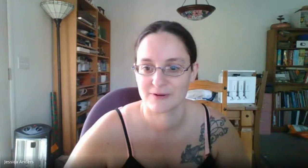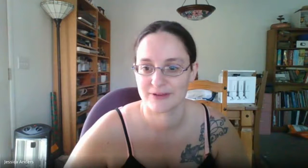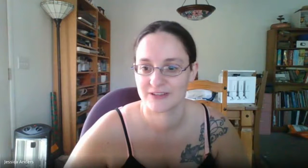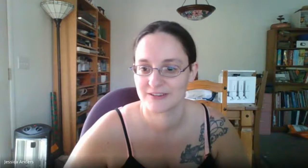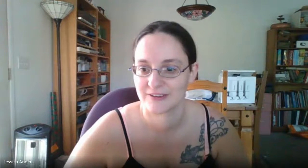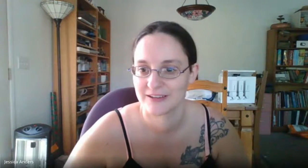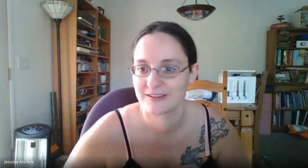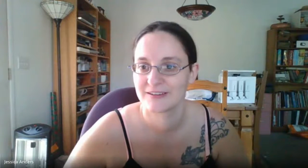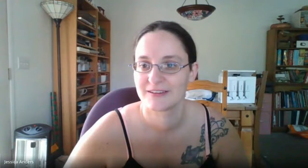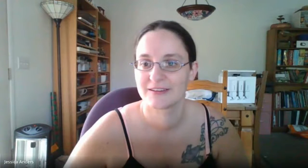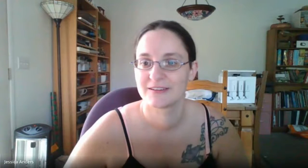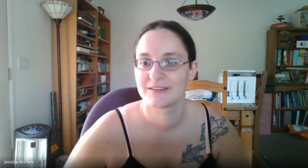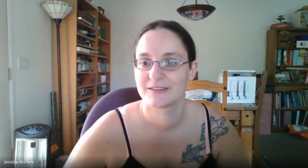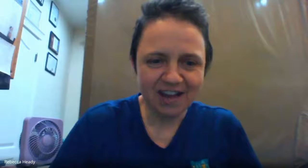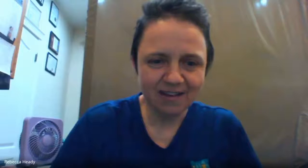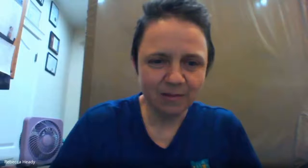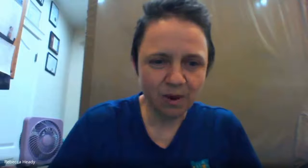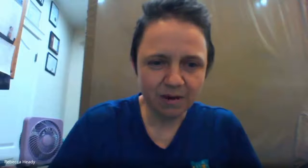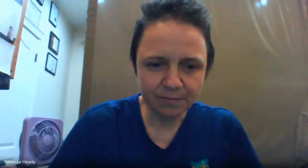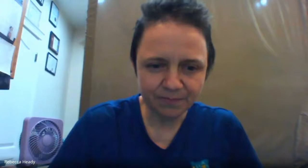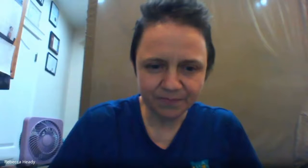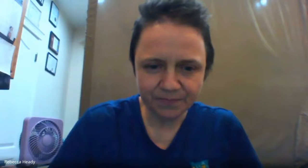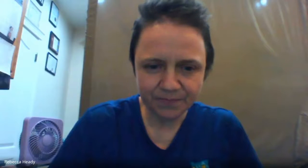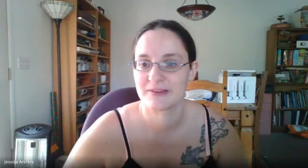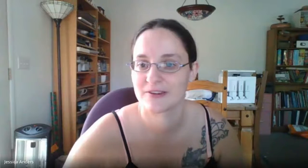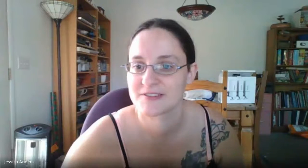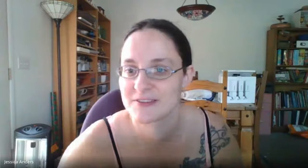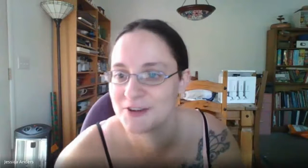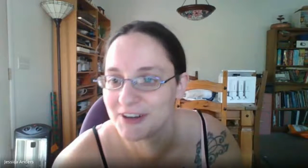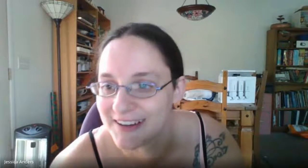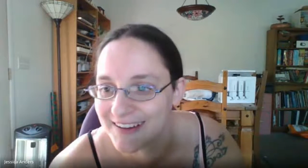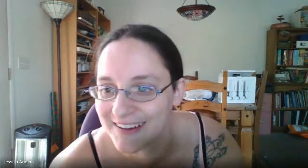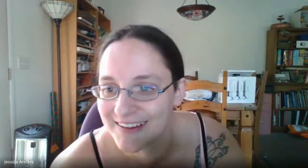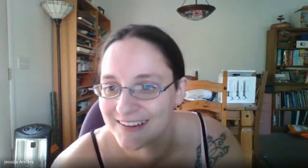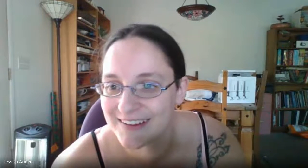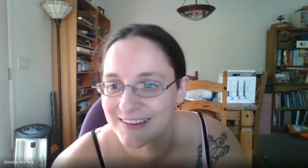button. nope, just chat at the bottom. That's not my computer. So.